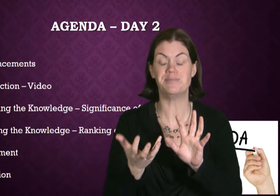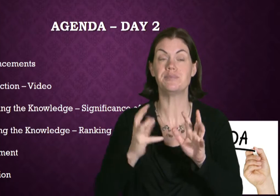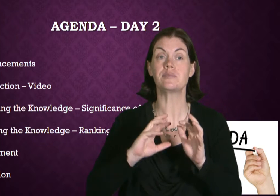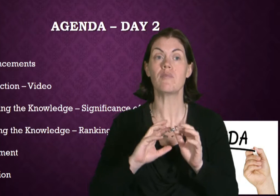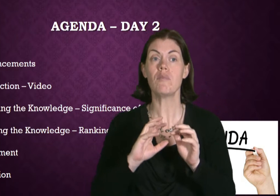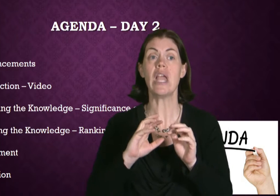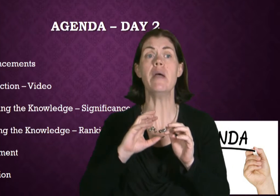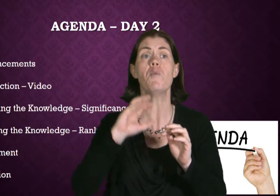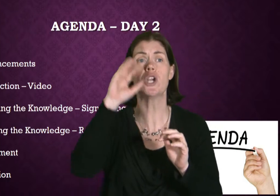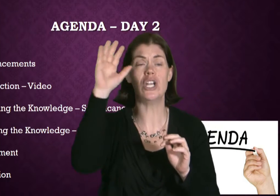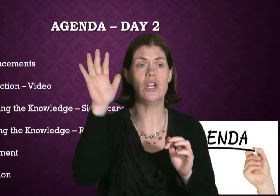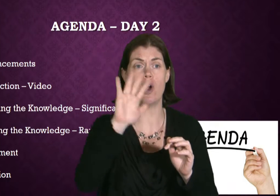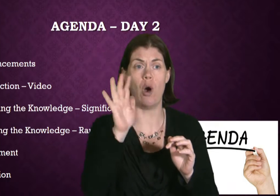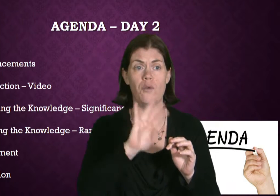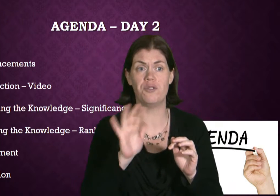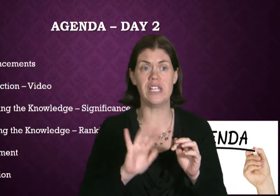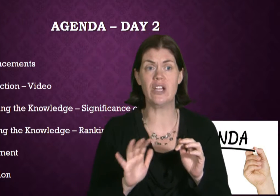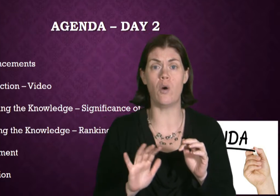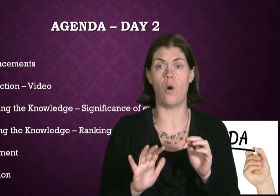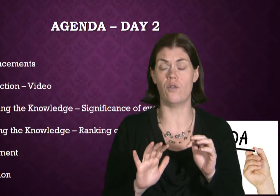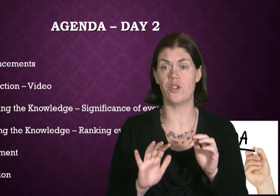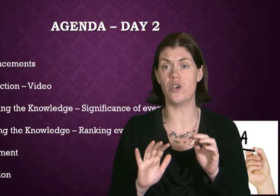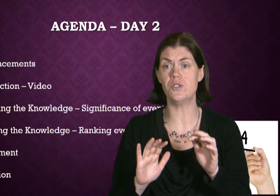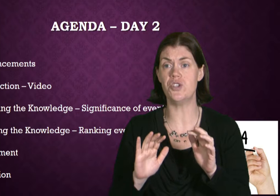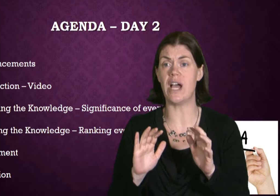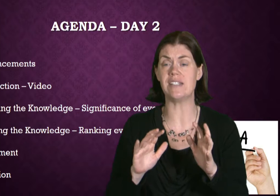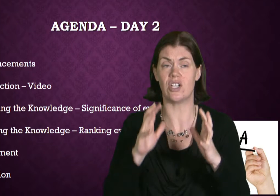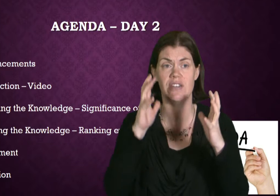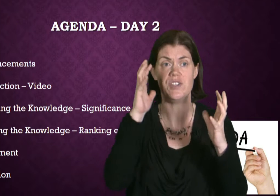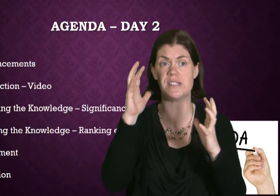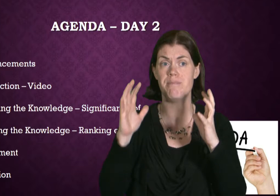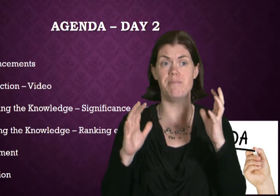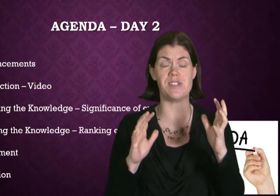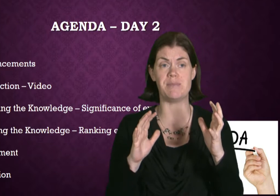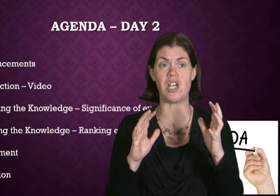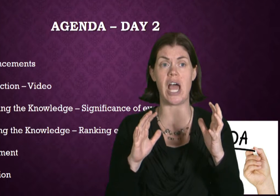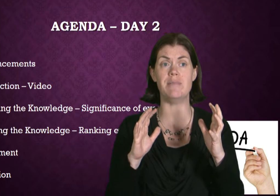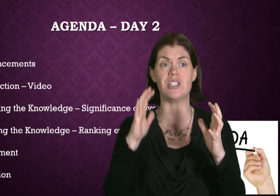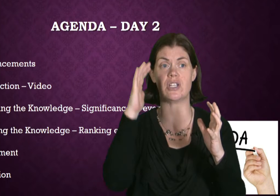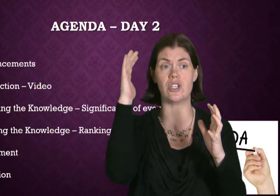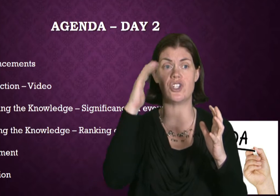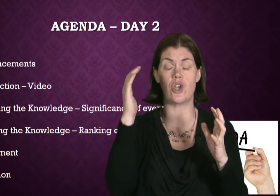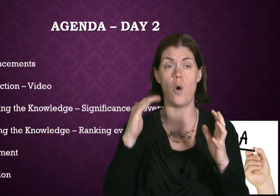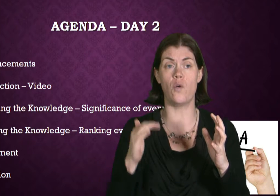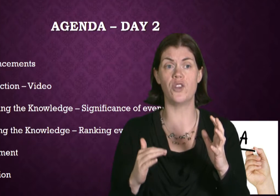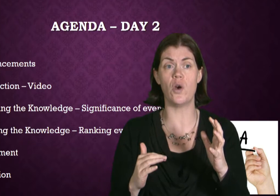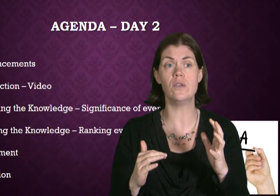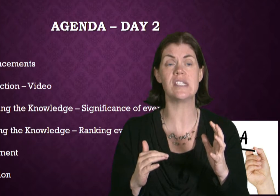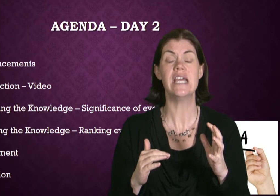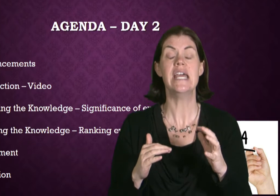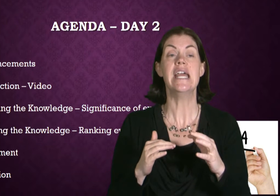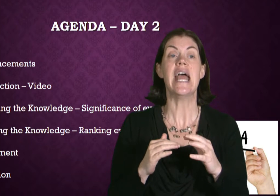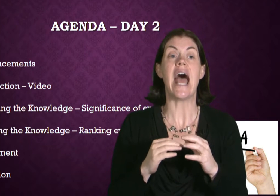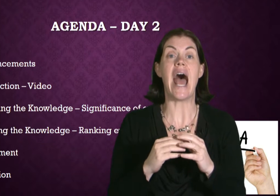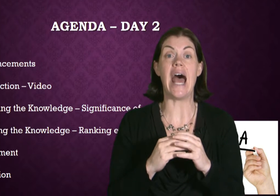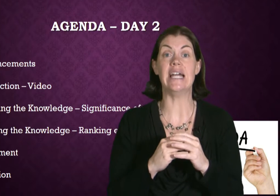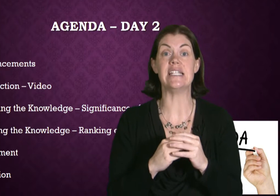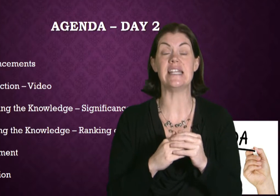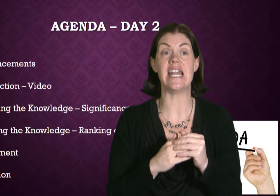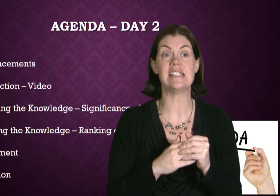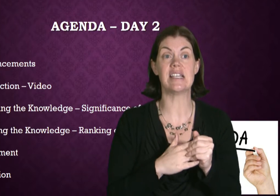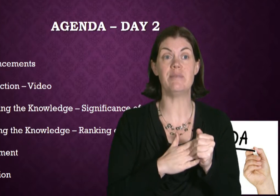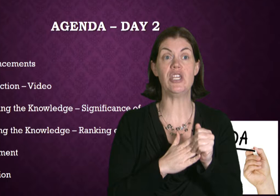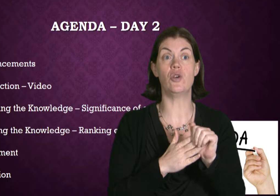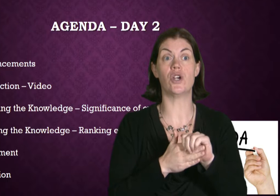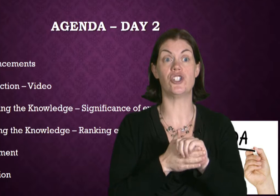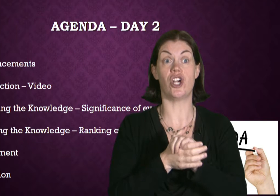back and we're going to hopefully go over those, you guys. I'll give you some time to go over those. And